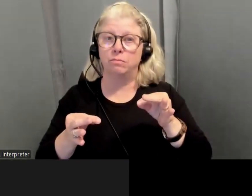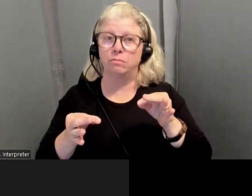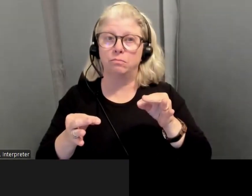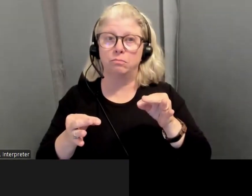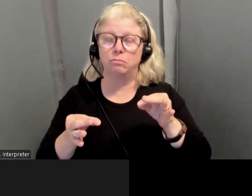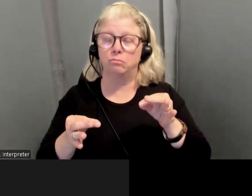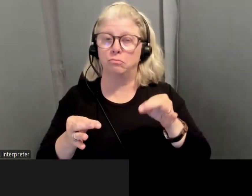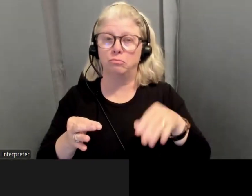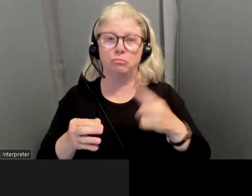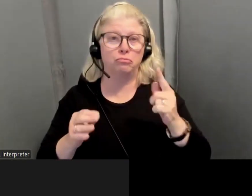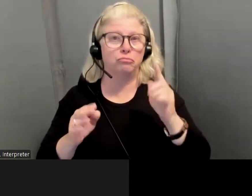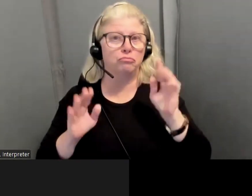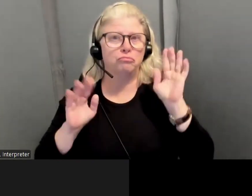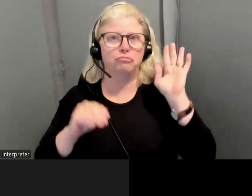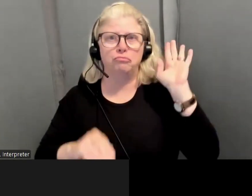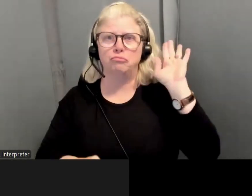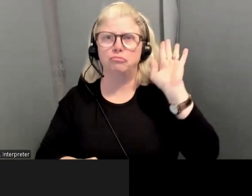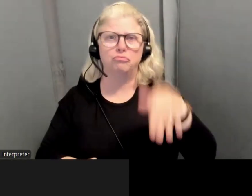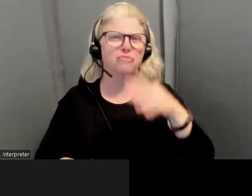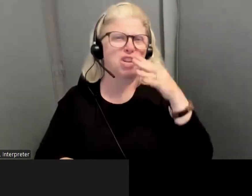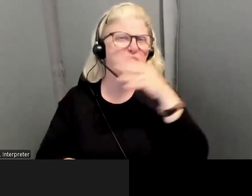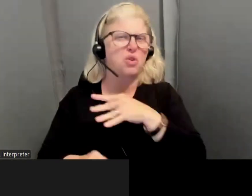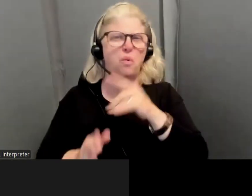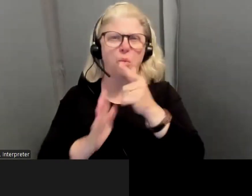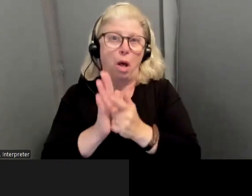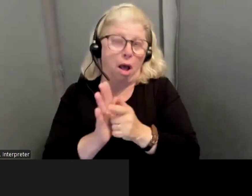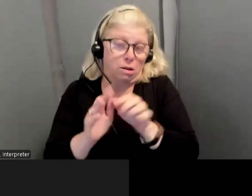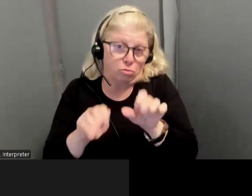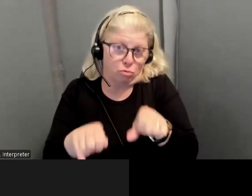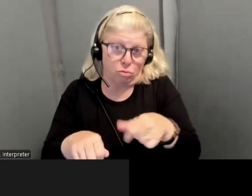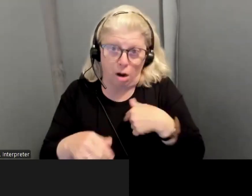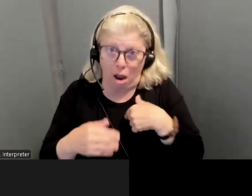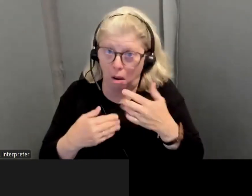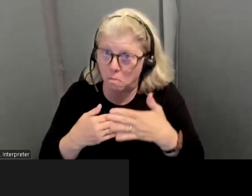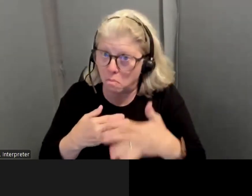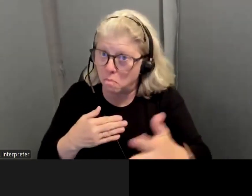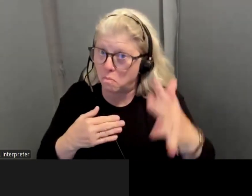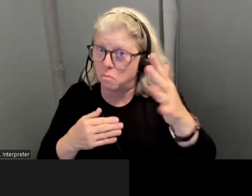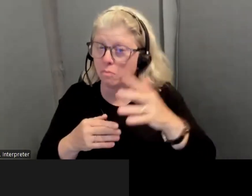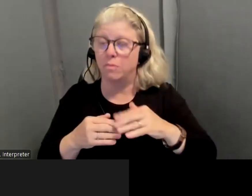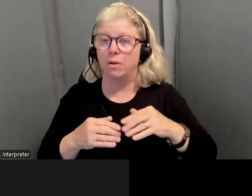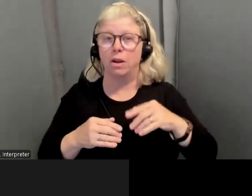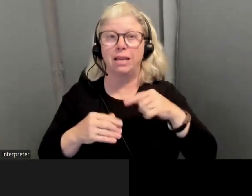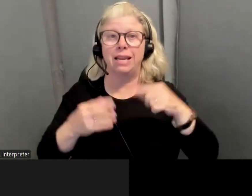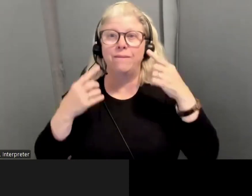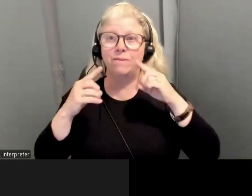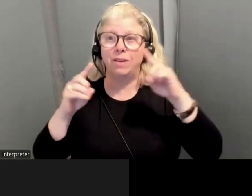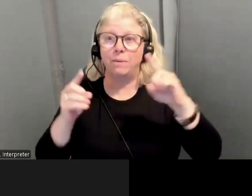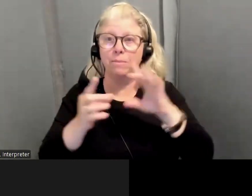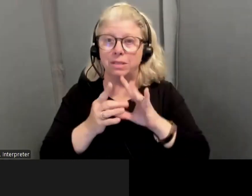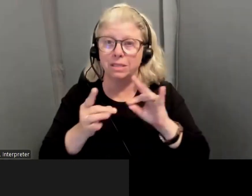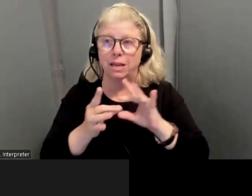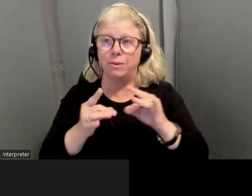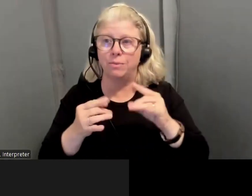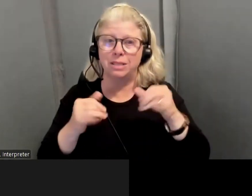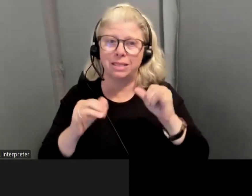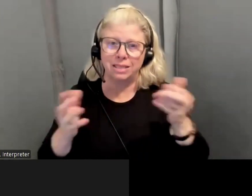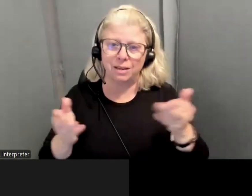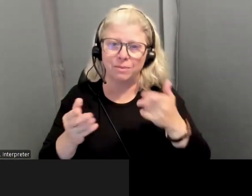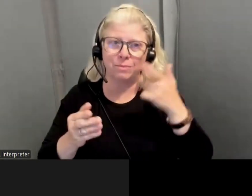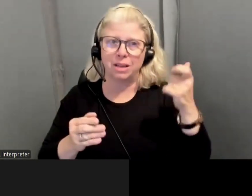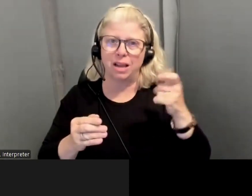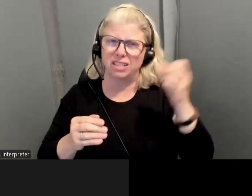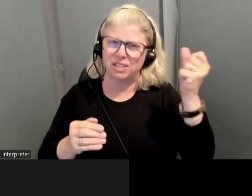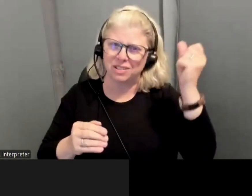gonna ignore the law and see if he can get away with it, right? So when he famously said, we still hear, because of